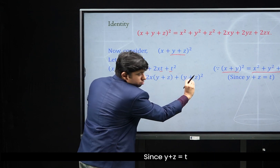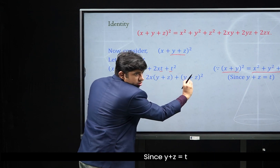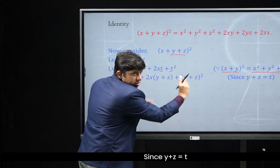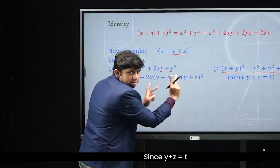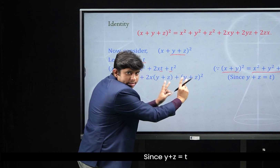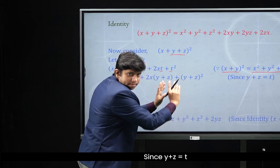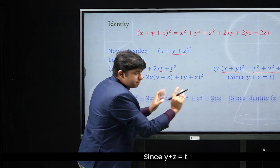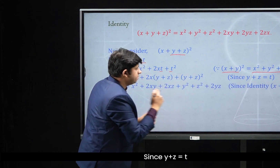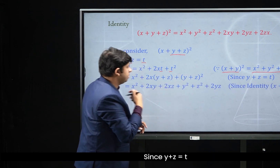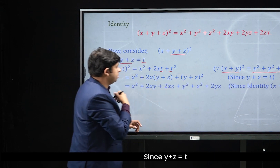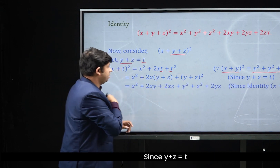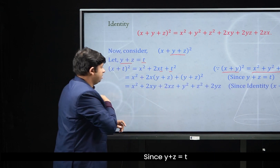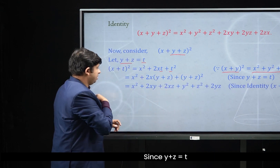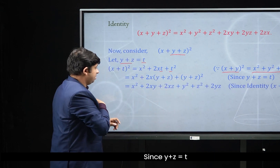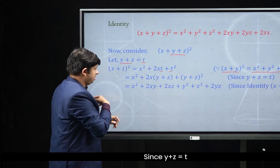Since y plus z is equal to t,